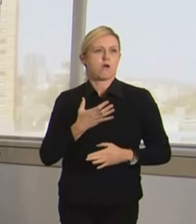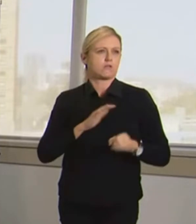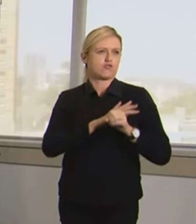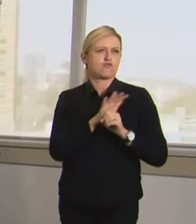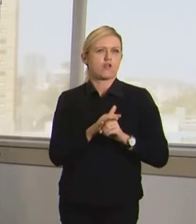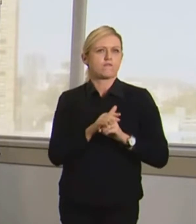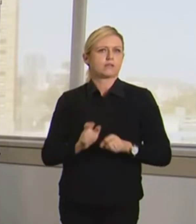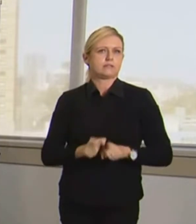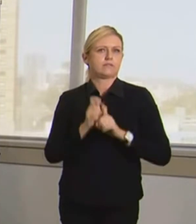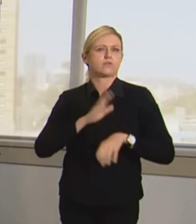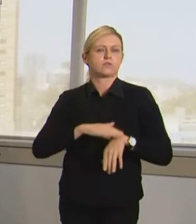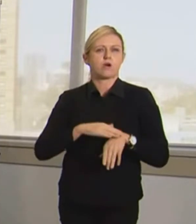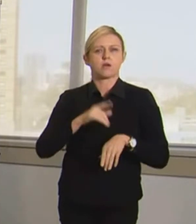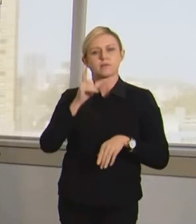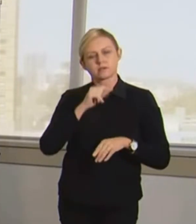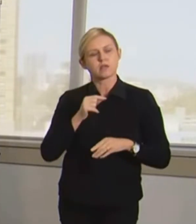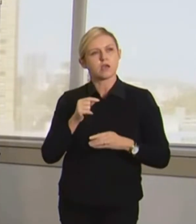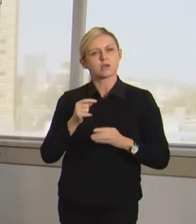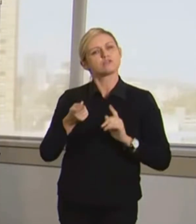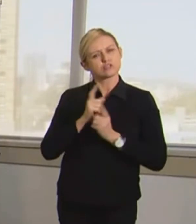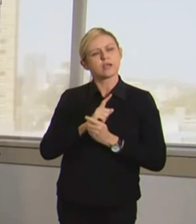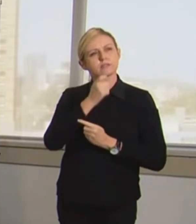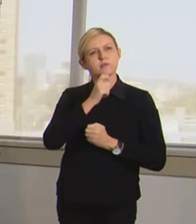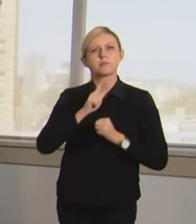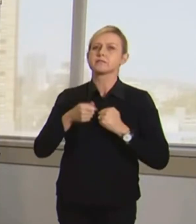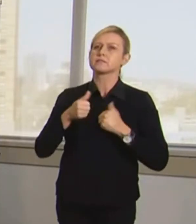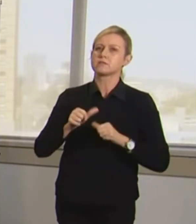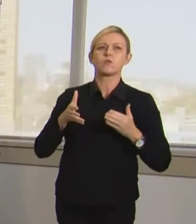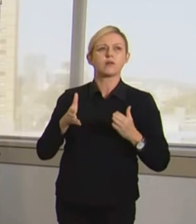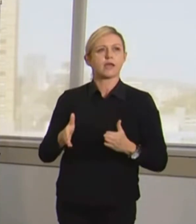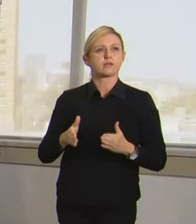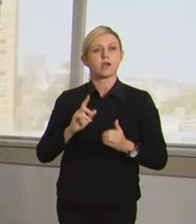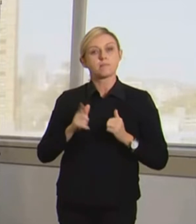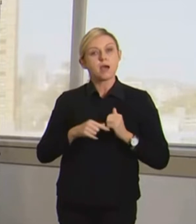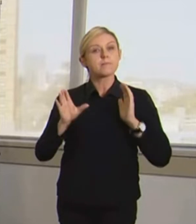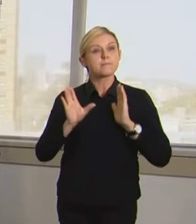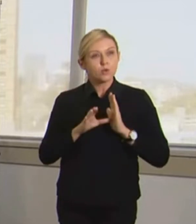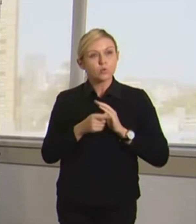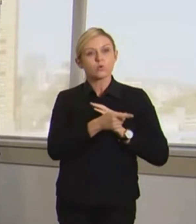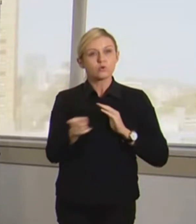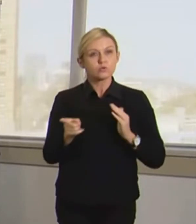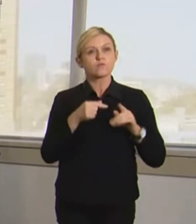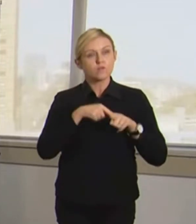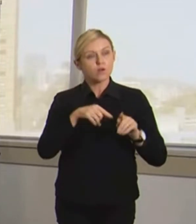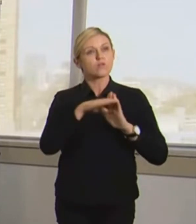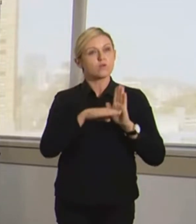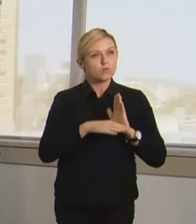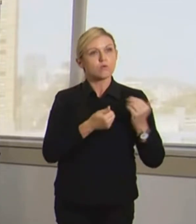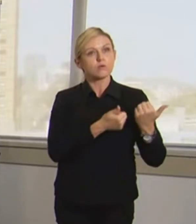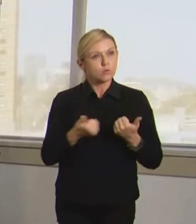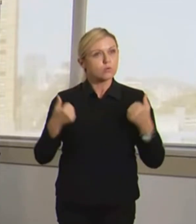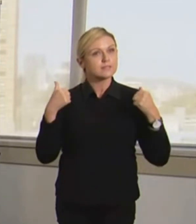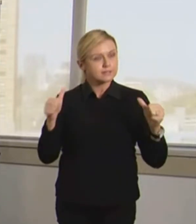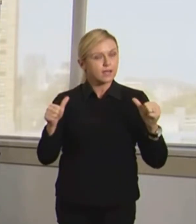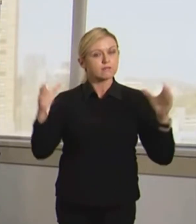virus amongst us. But we still can. We're seeing such good outcomes because the community is working so well together. I think that it